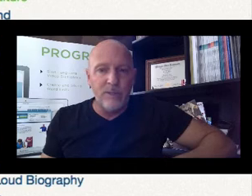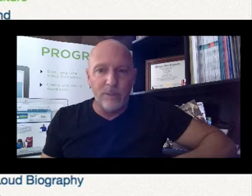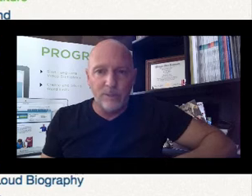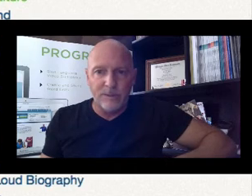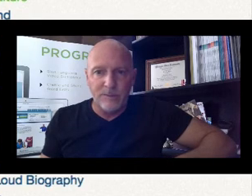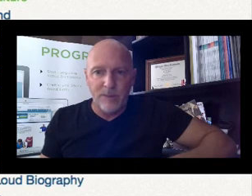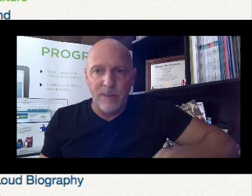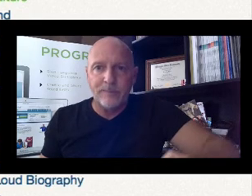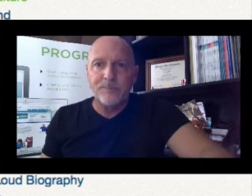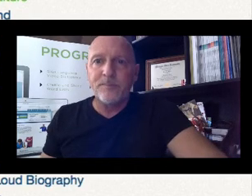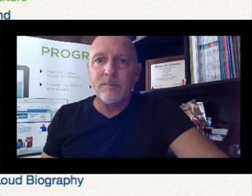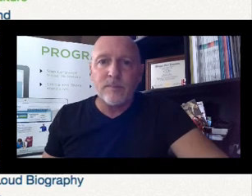printables, okay?